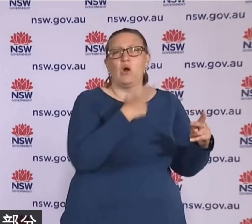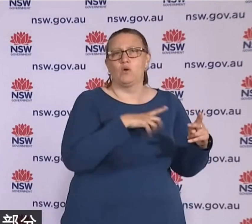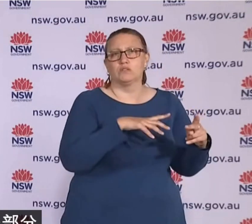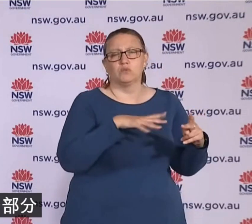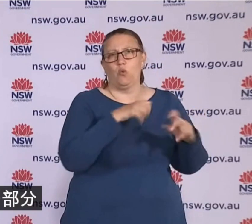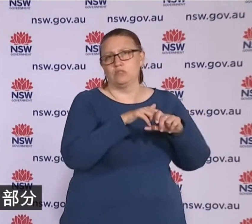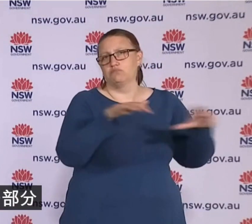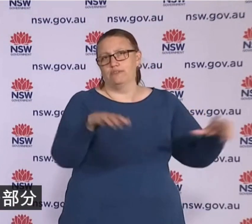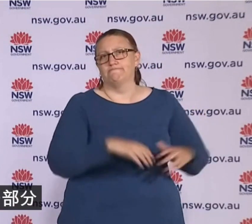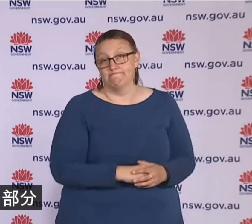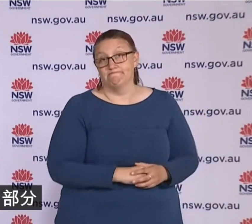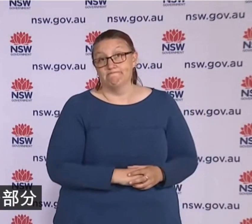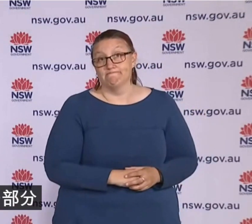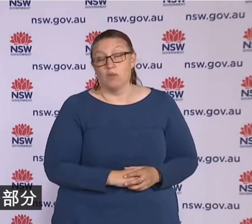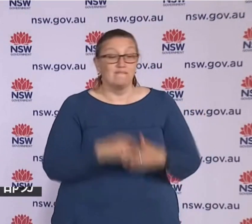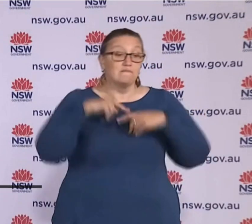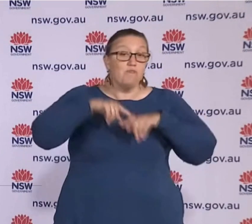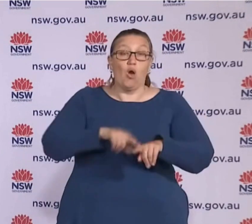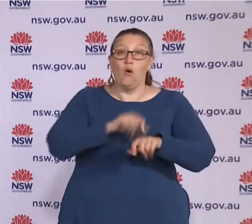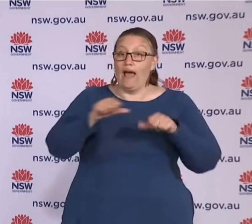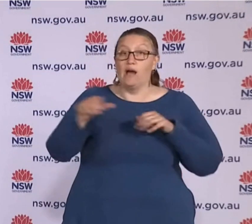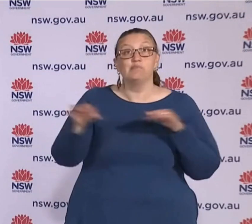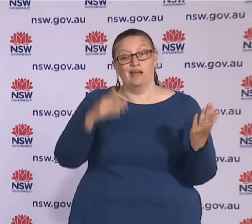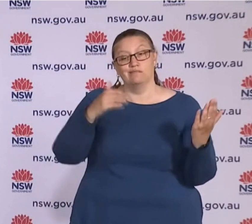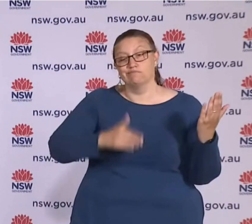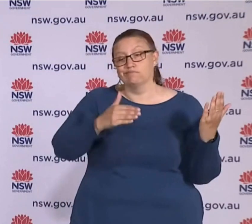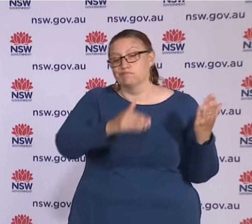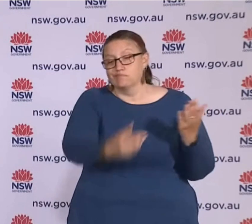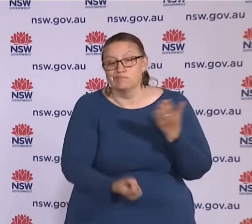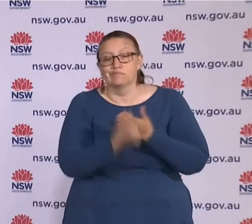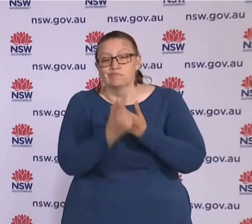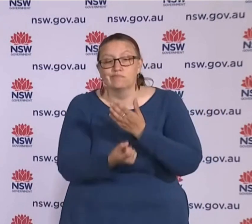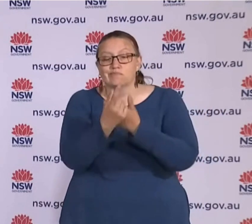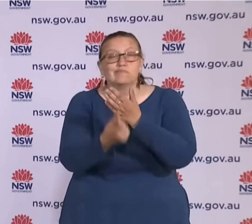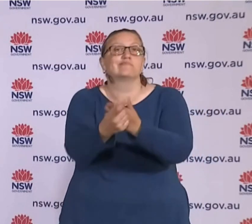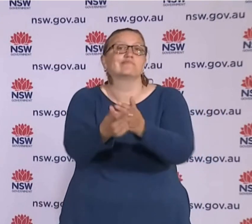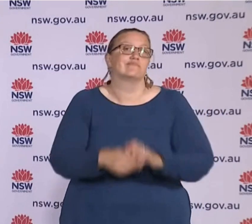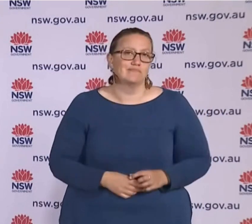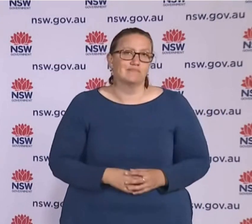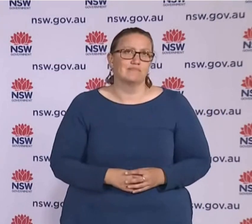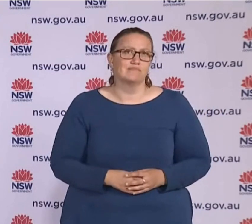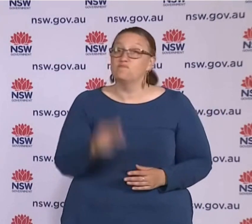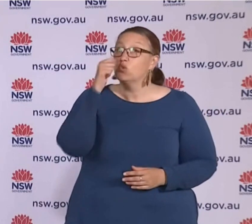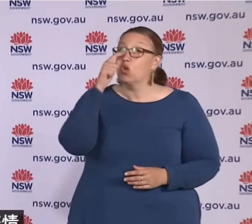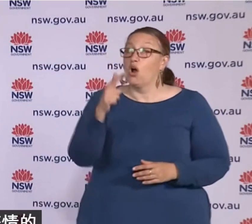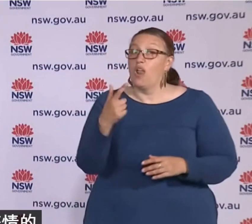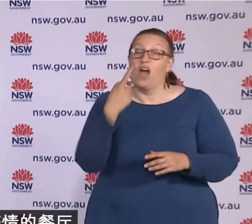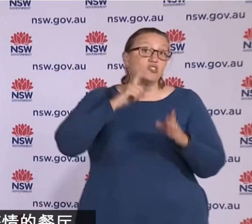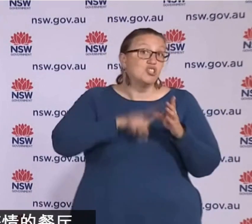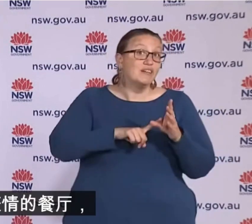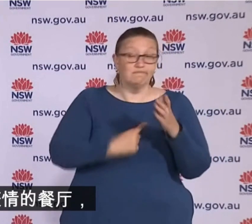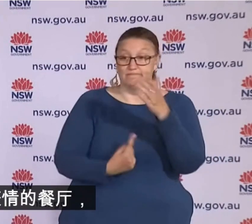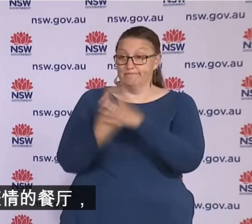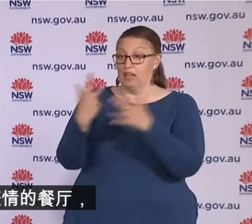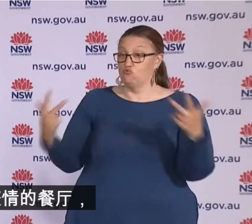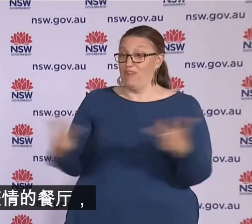roadmap. And obviously once we get to 80%, the incidence of that occurring will be far less. It's no different to when before Delta, if we had a restaurant